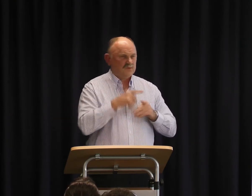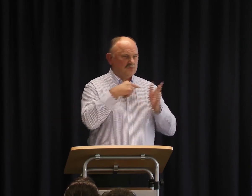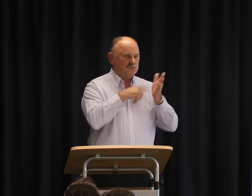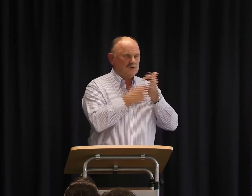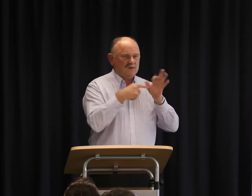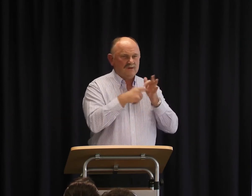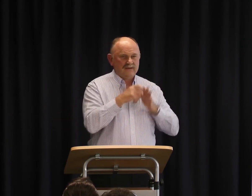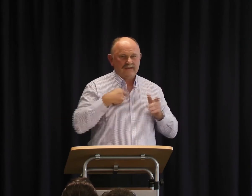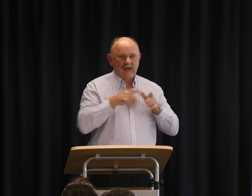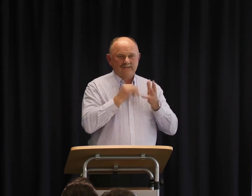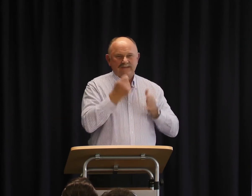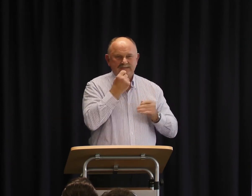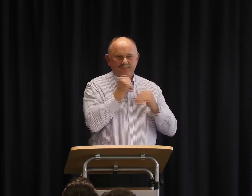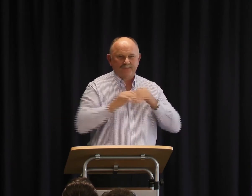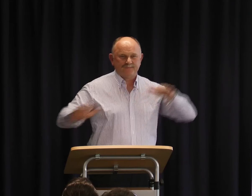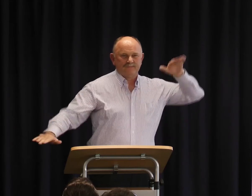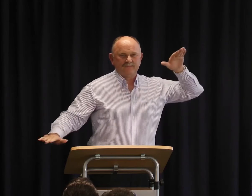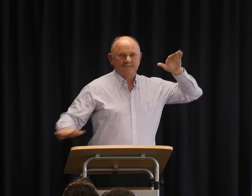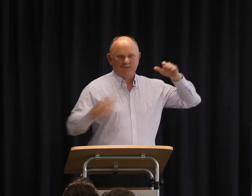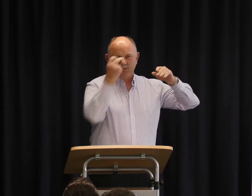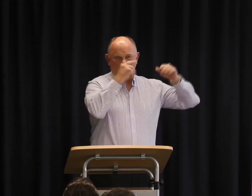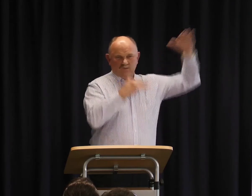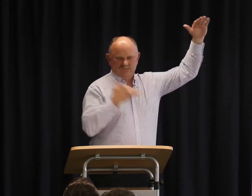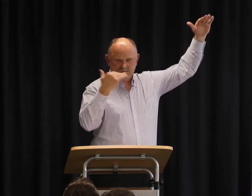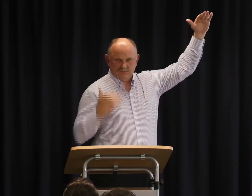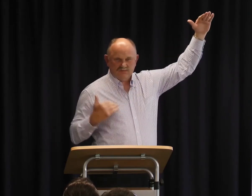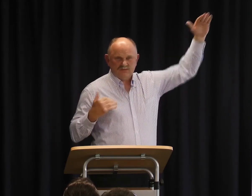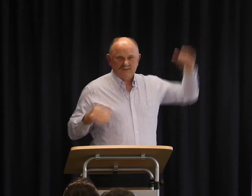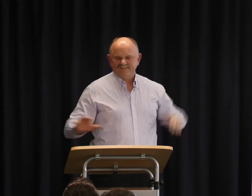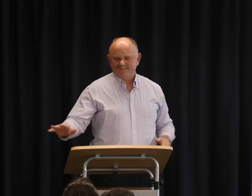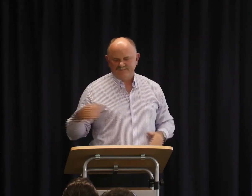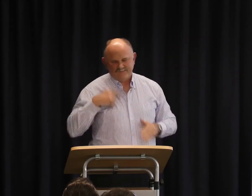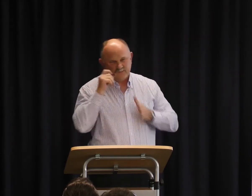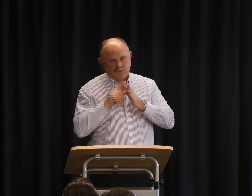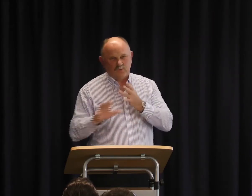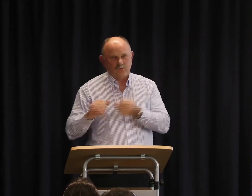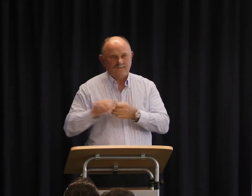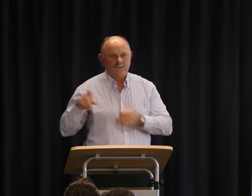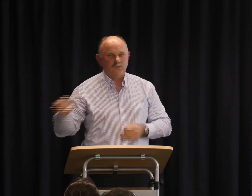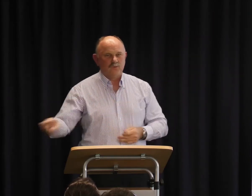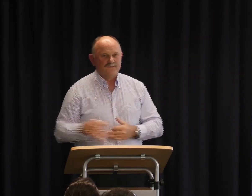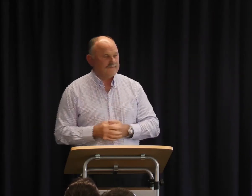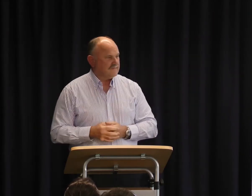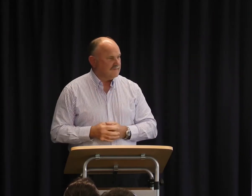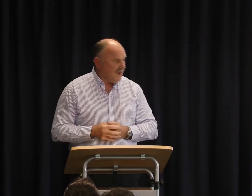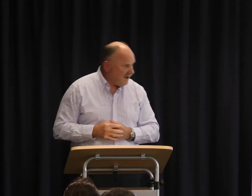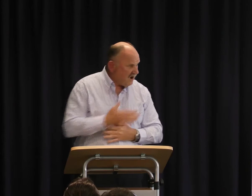worry. You know, he thought I was a little brother, and he was the older brother and I was the little brother. He said, I'll do your washing for you,